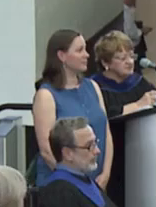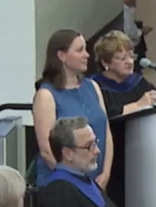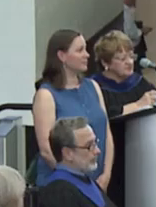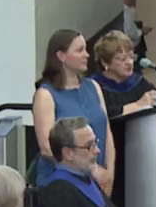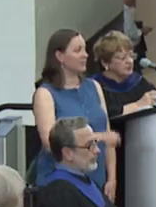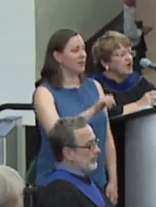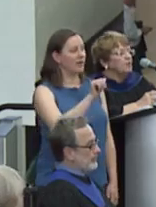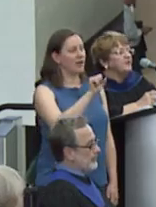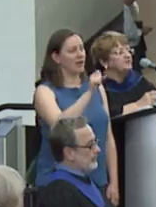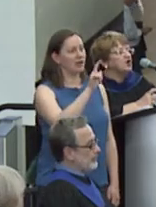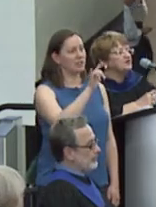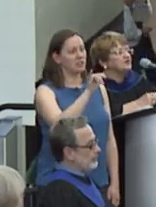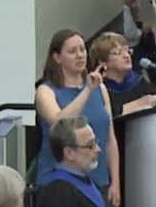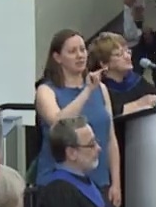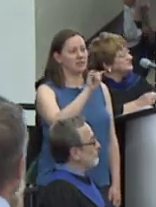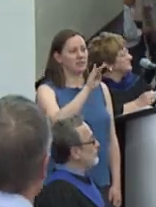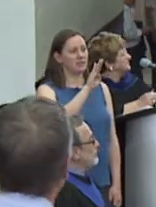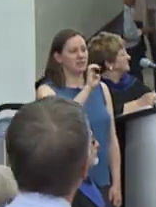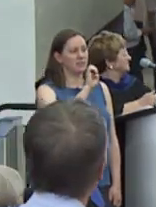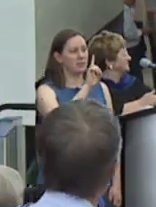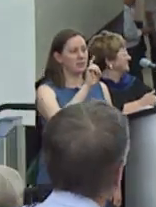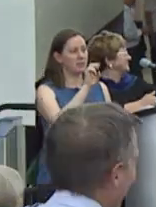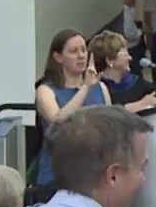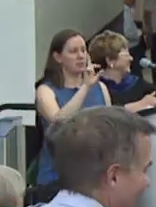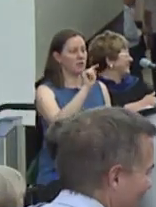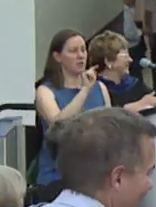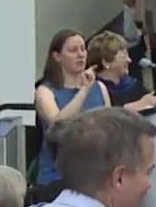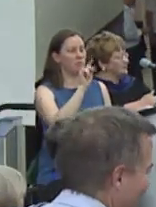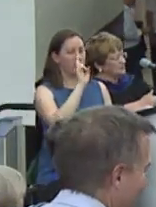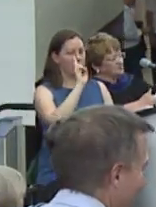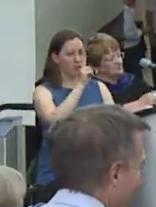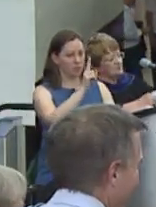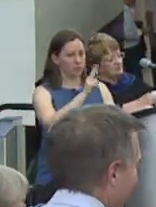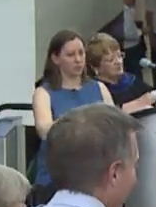Ashley Thibodeau, with honors.